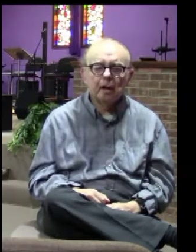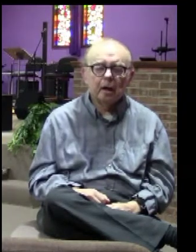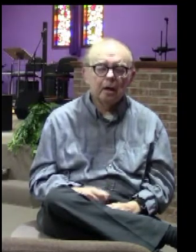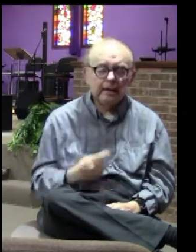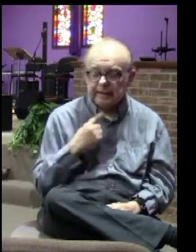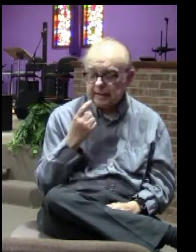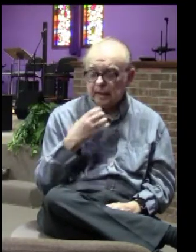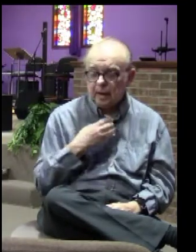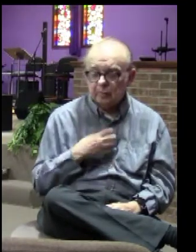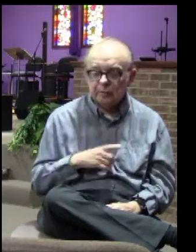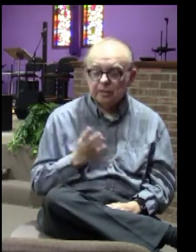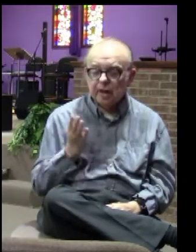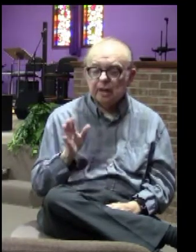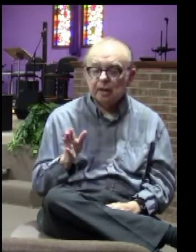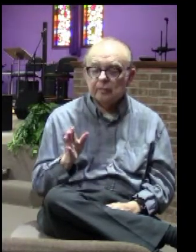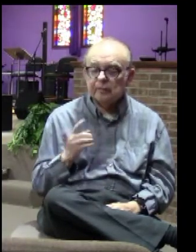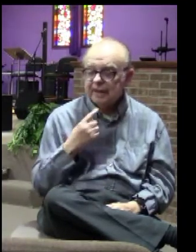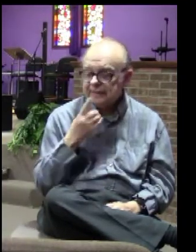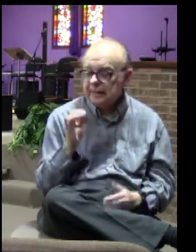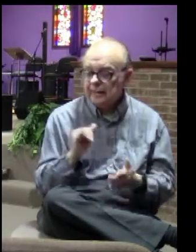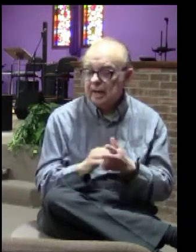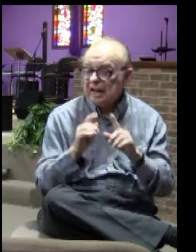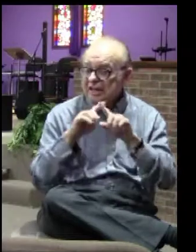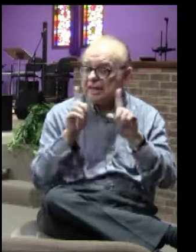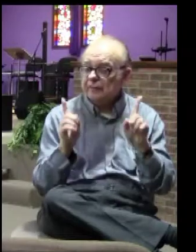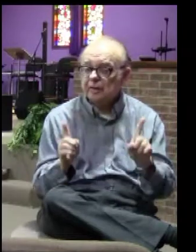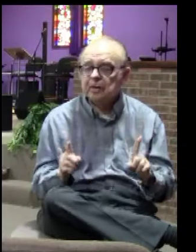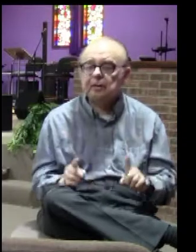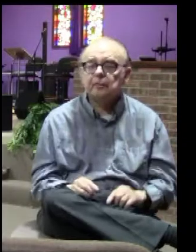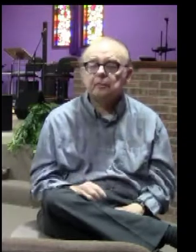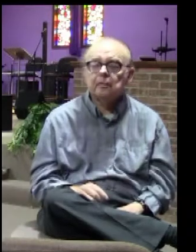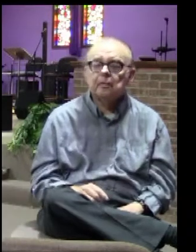saying, I wish I had said that differently.